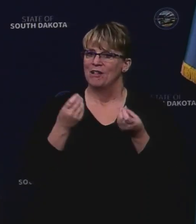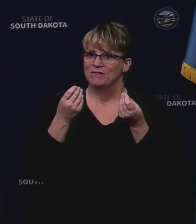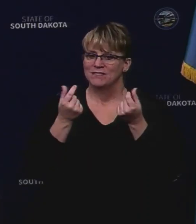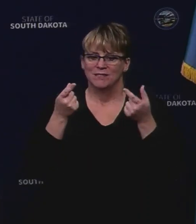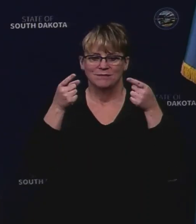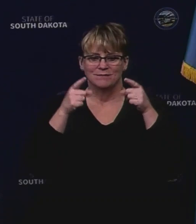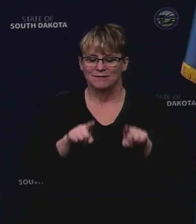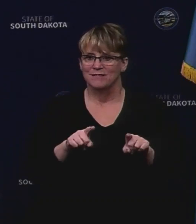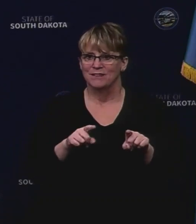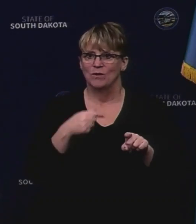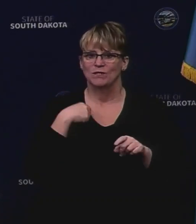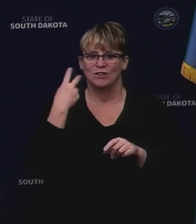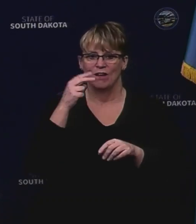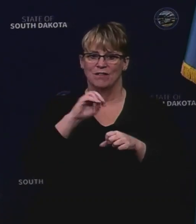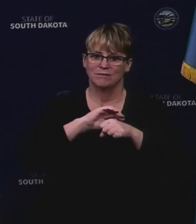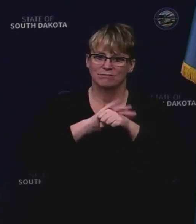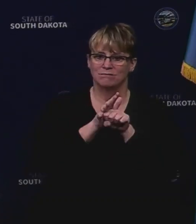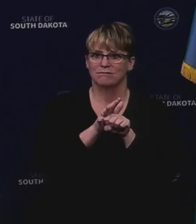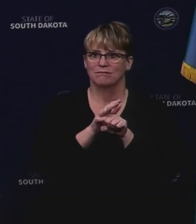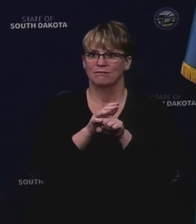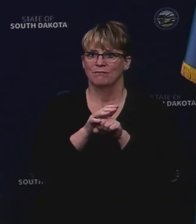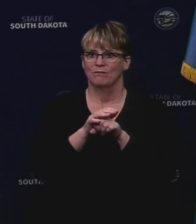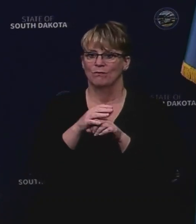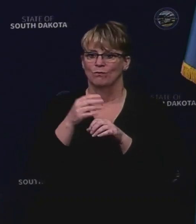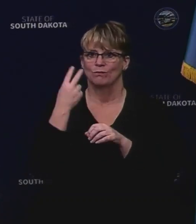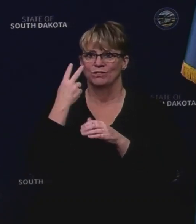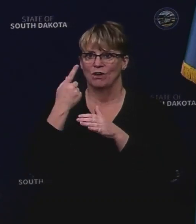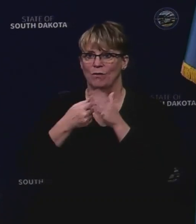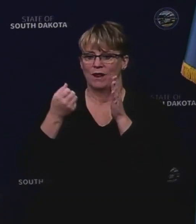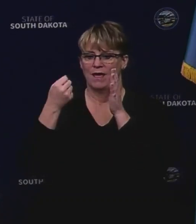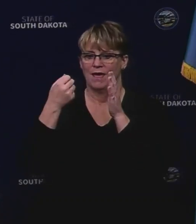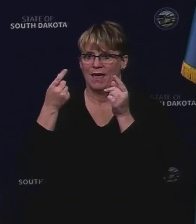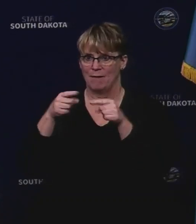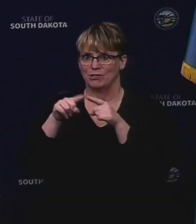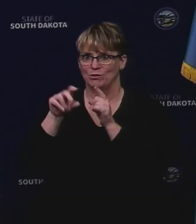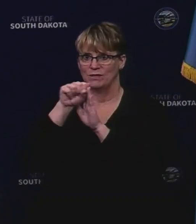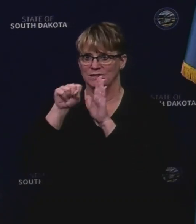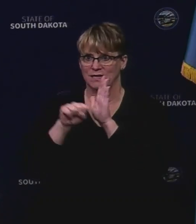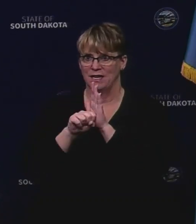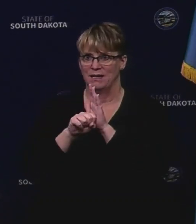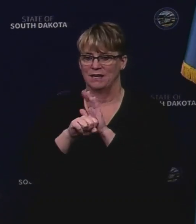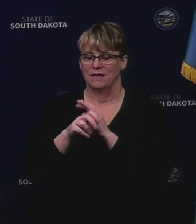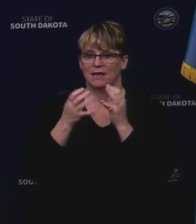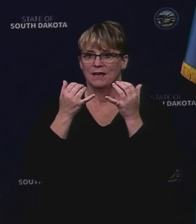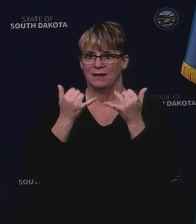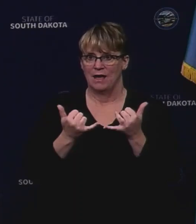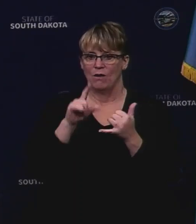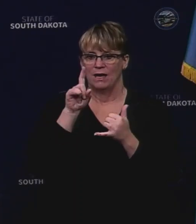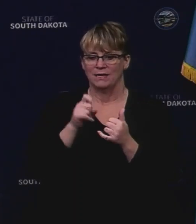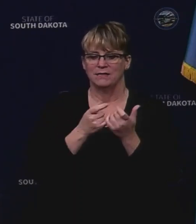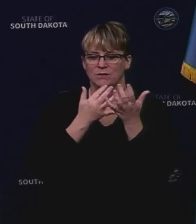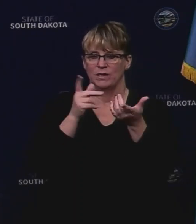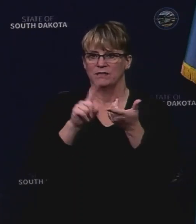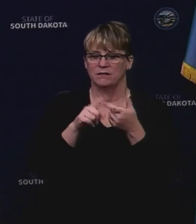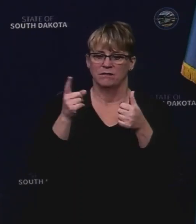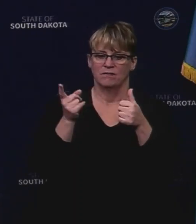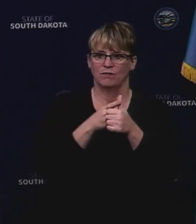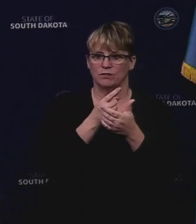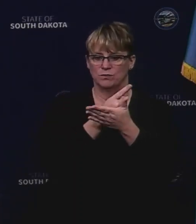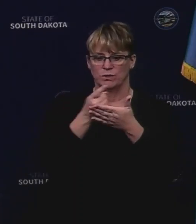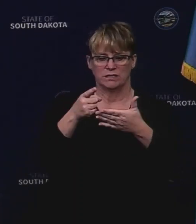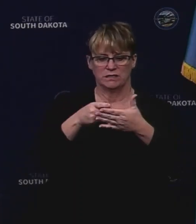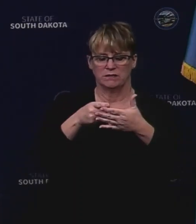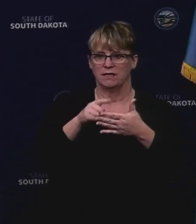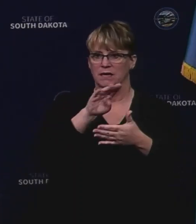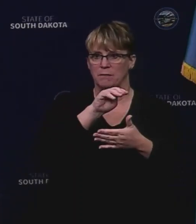saw incredible impacts to our state. Now, I still need to wait until the first week of May to really find out what our